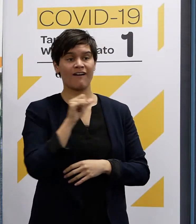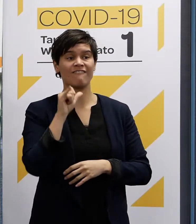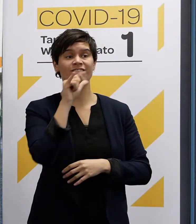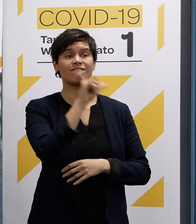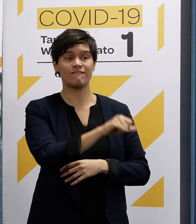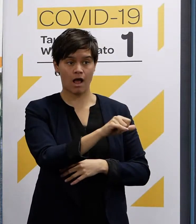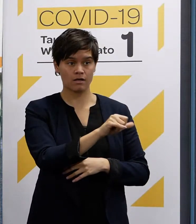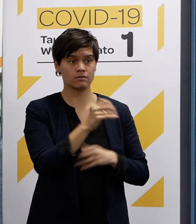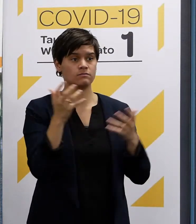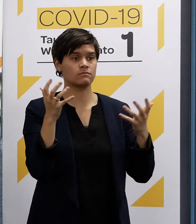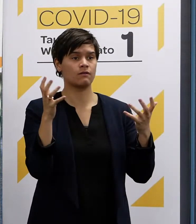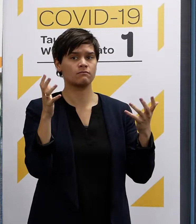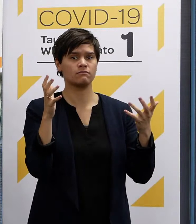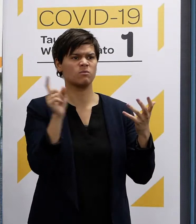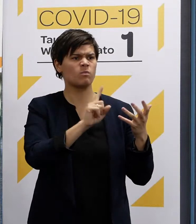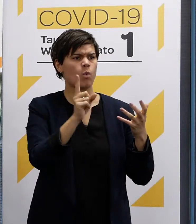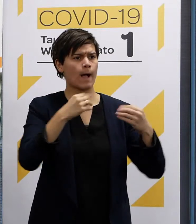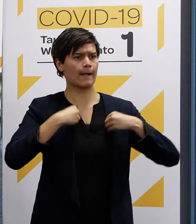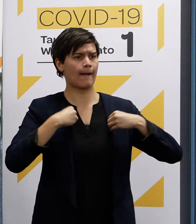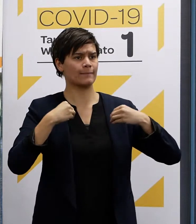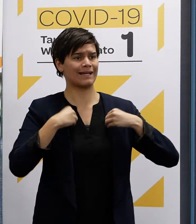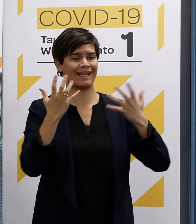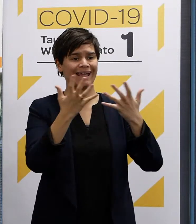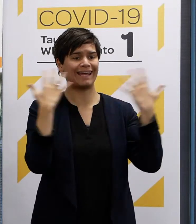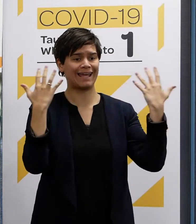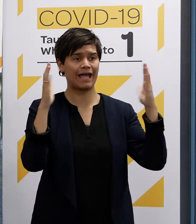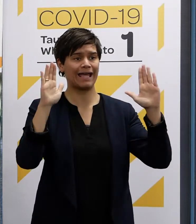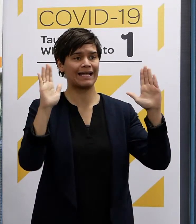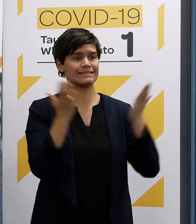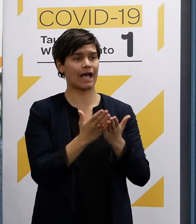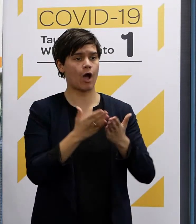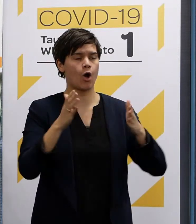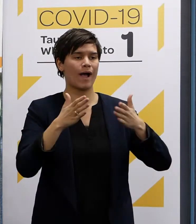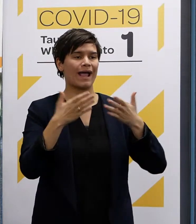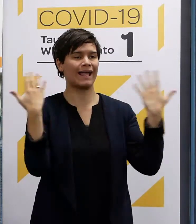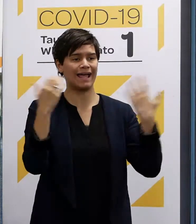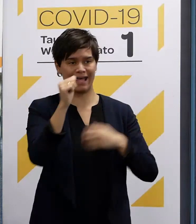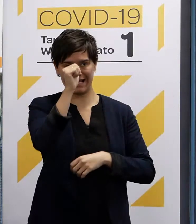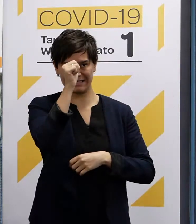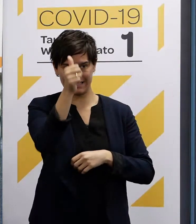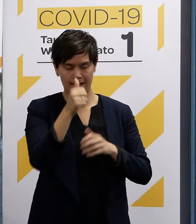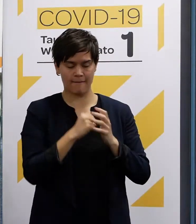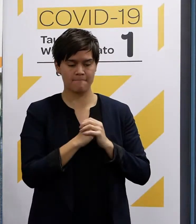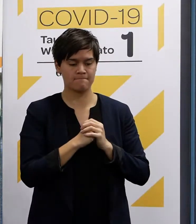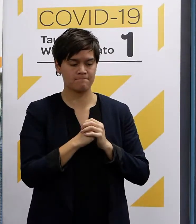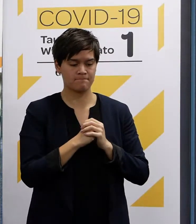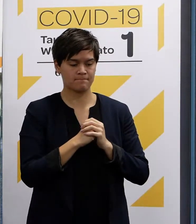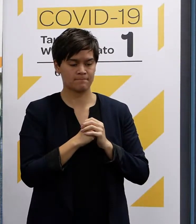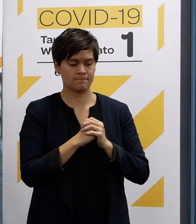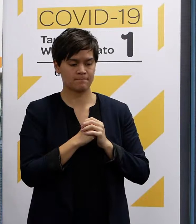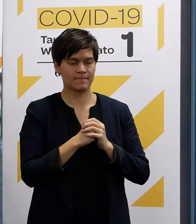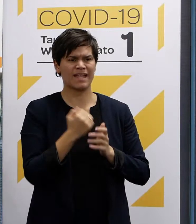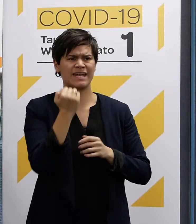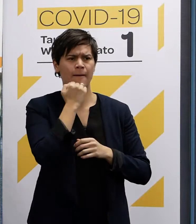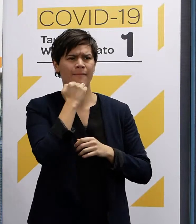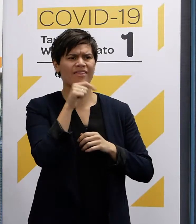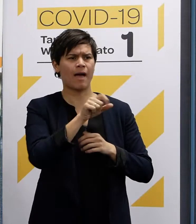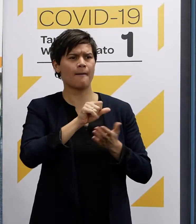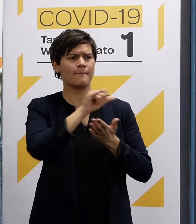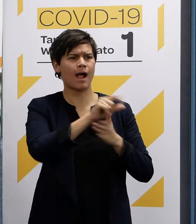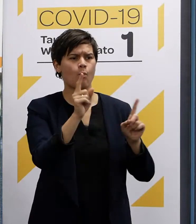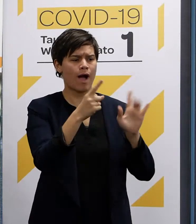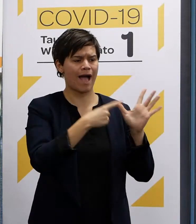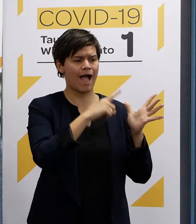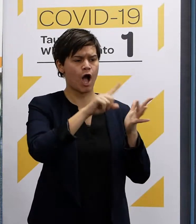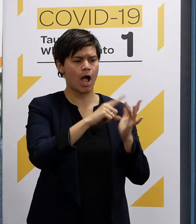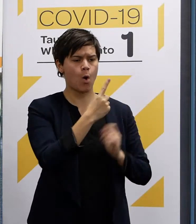repatriation flight, and the code for all such Air India flights is actually the same, AI 1316.